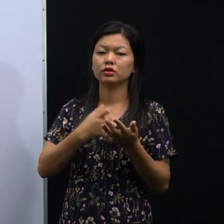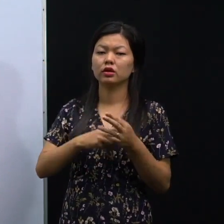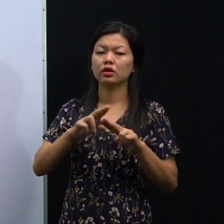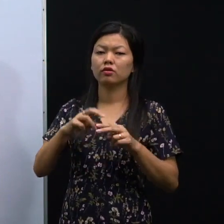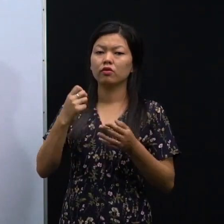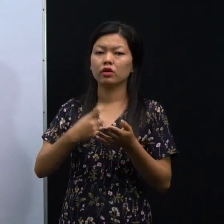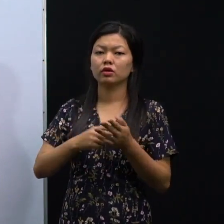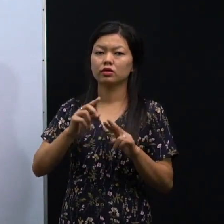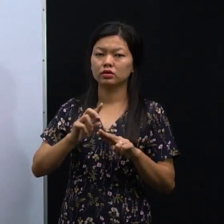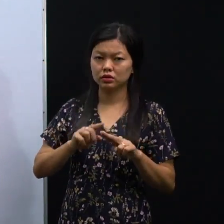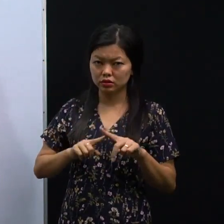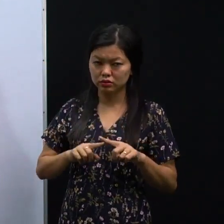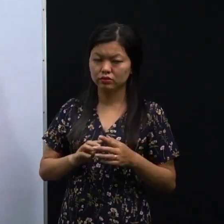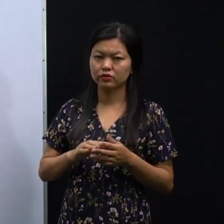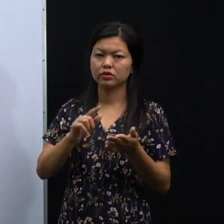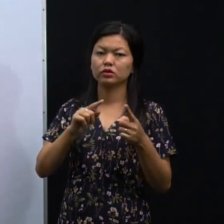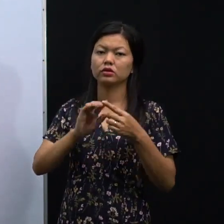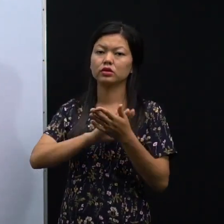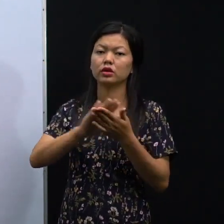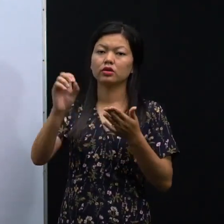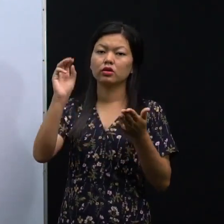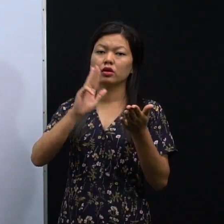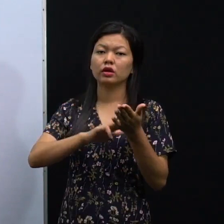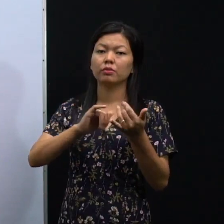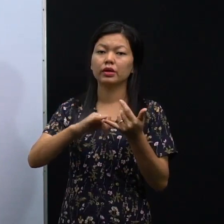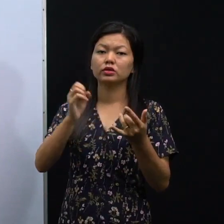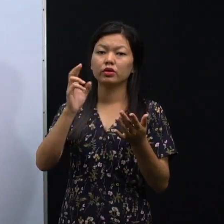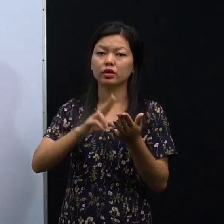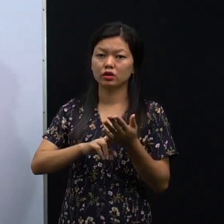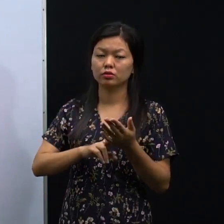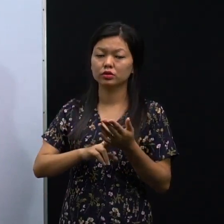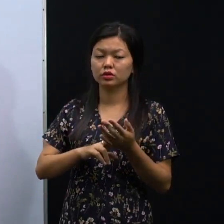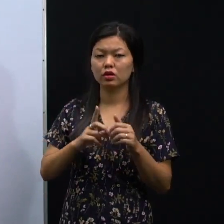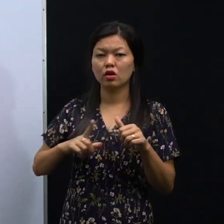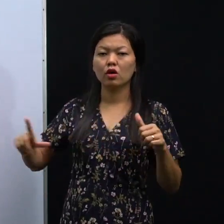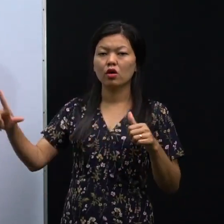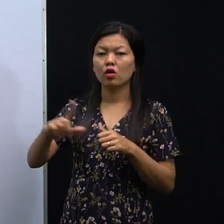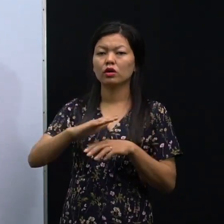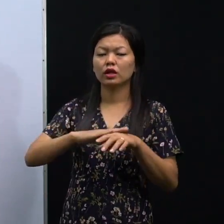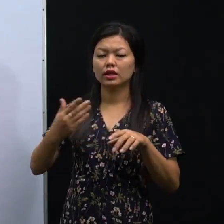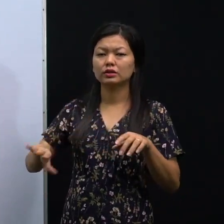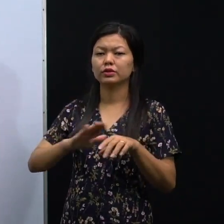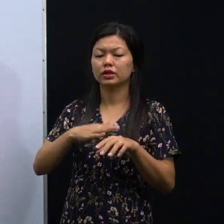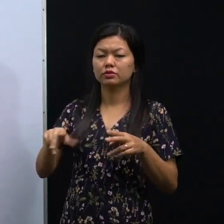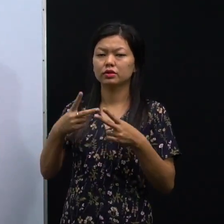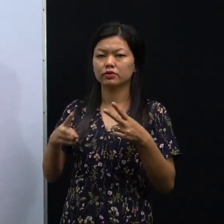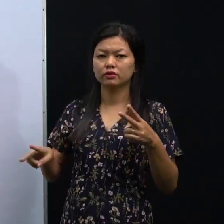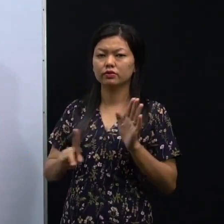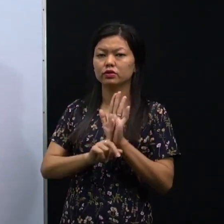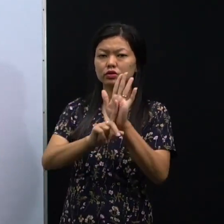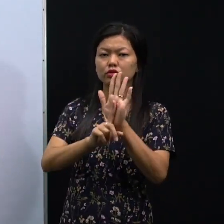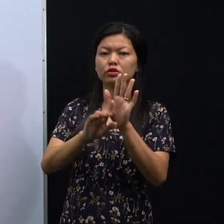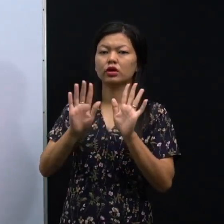Right? Now, the fourth one now that we are going to study is Niels Bohr model of an atom. Okay.